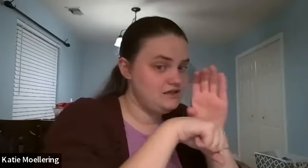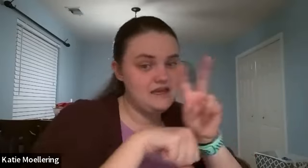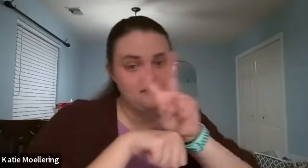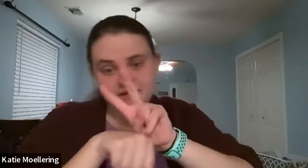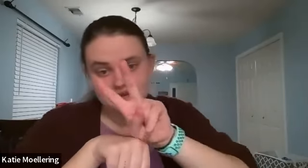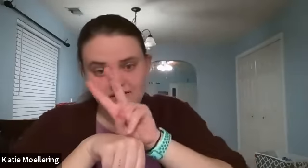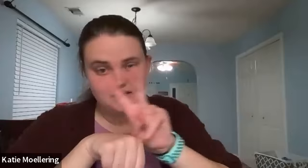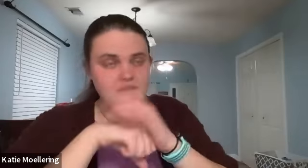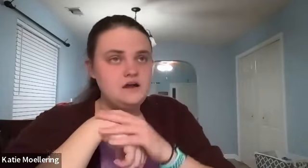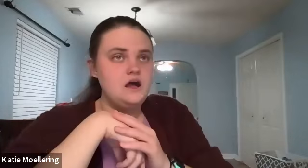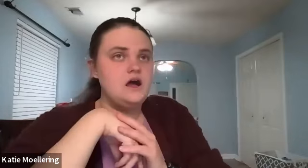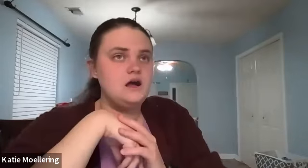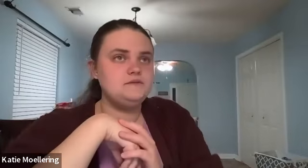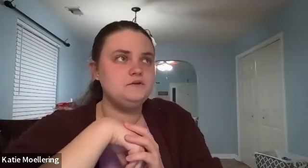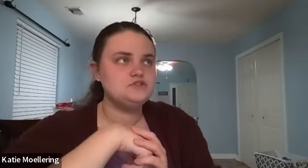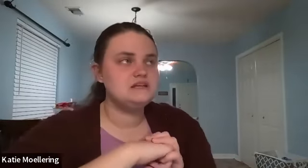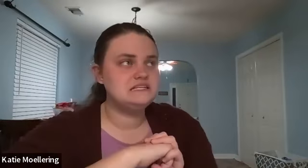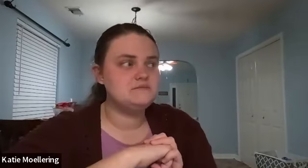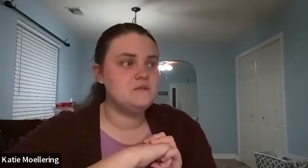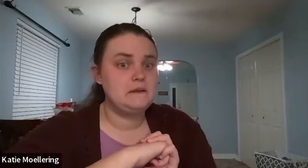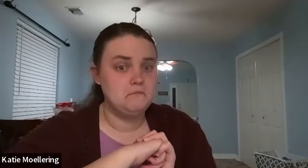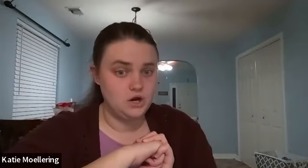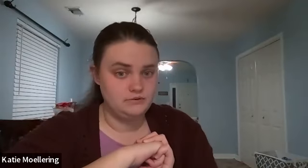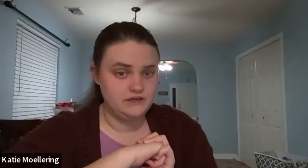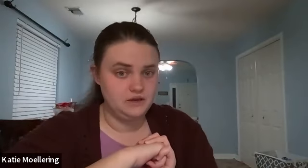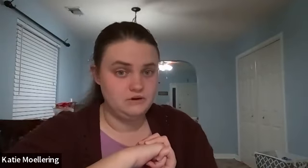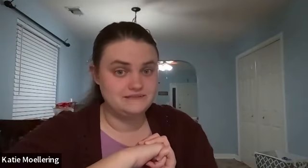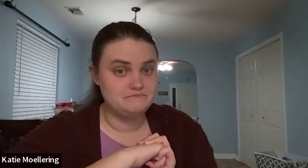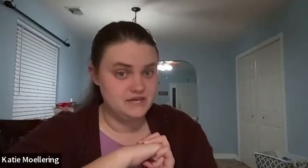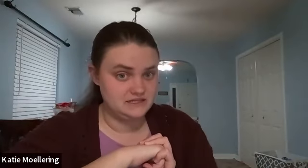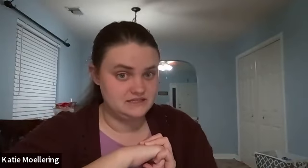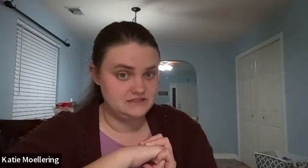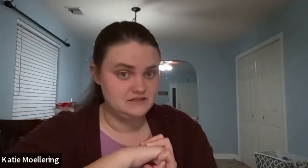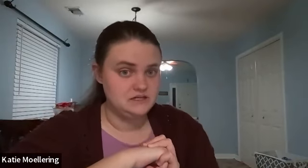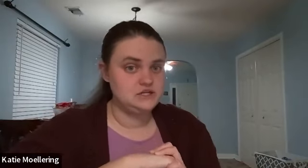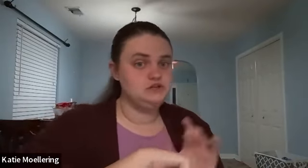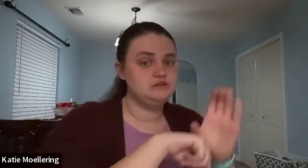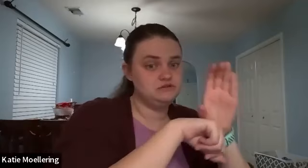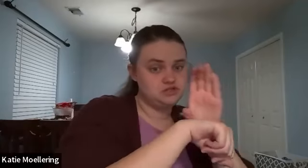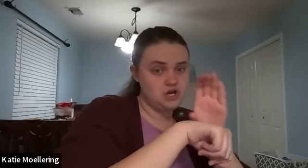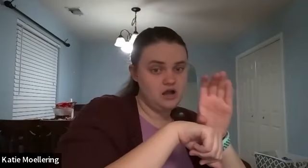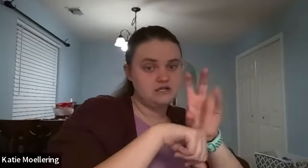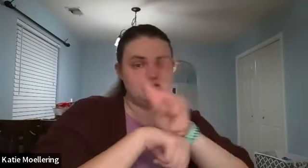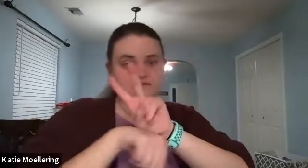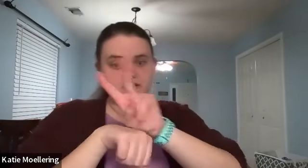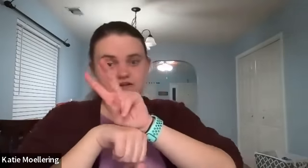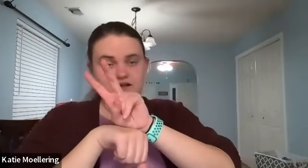chocolate, vanilla. If you were trying to say something like marble cake where it's mixed, you would do chocolate,